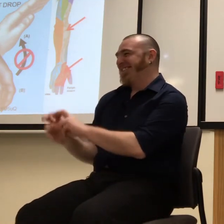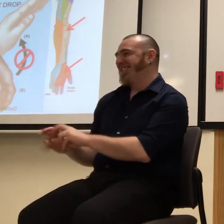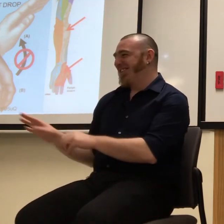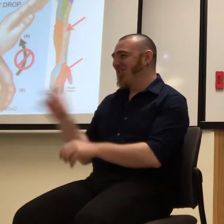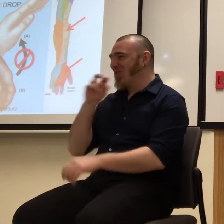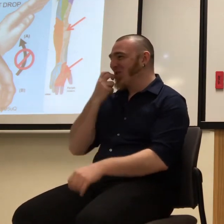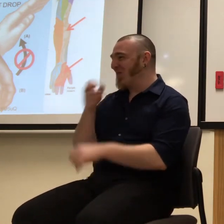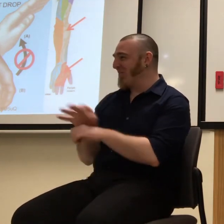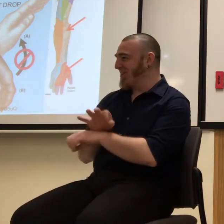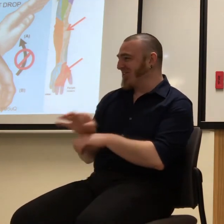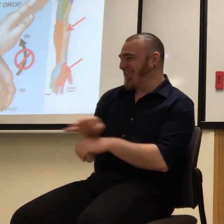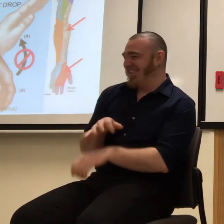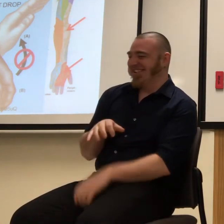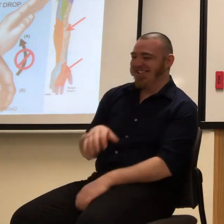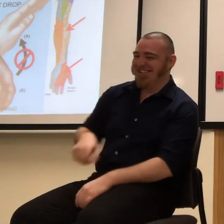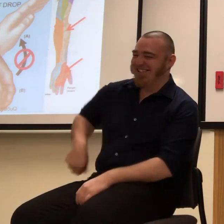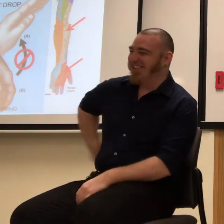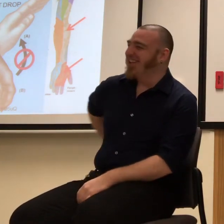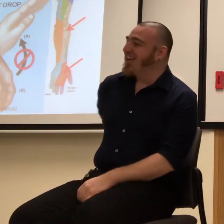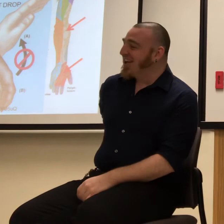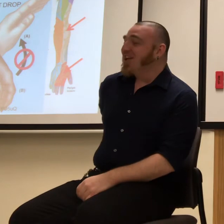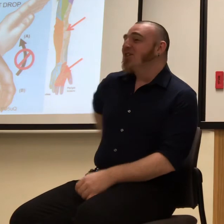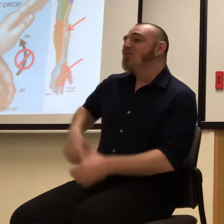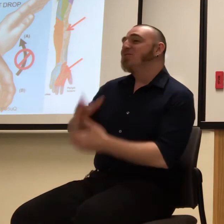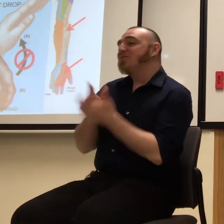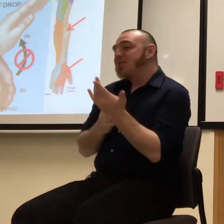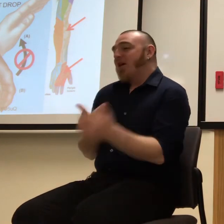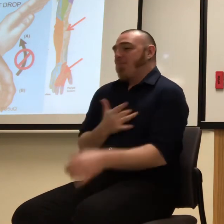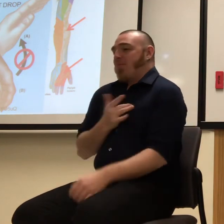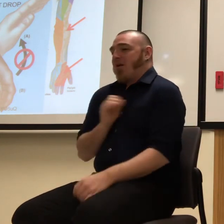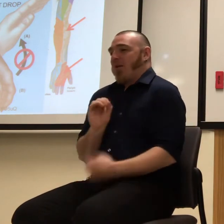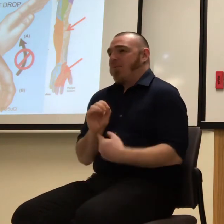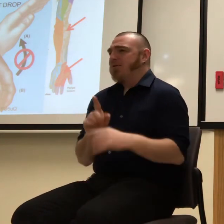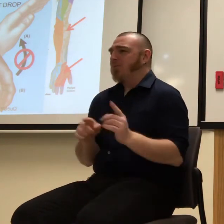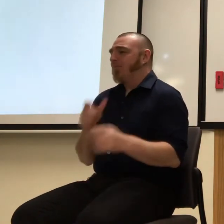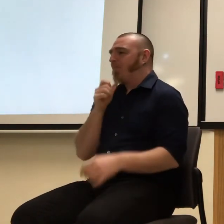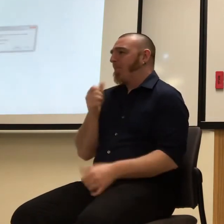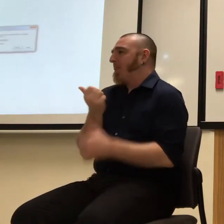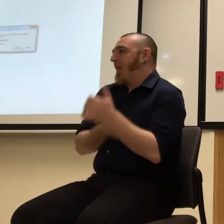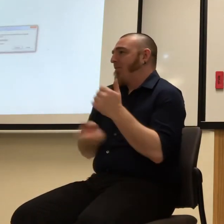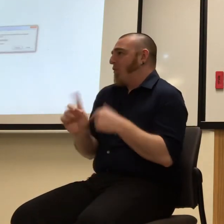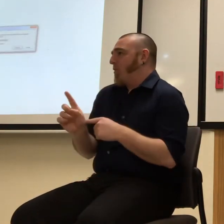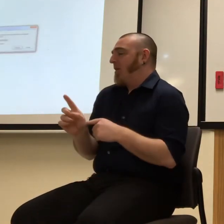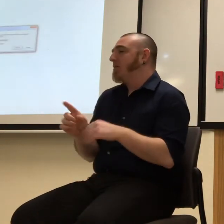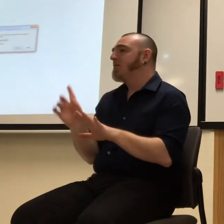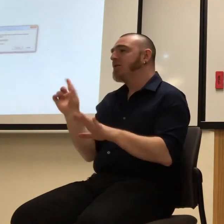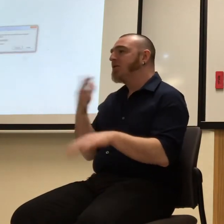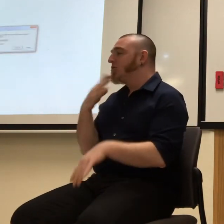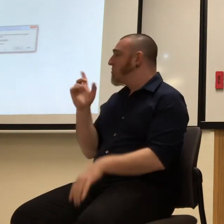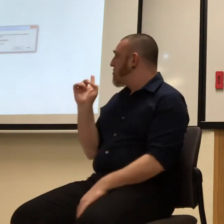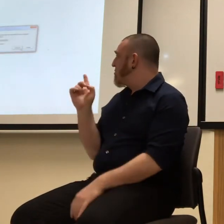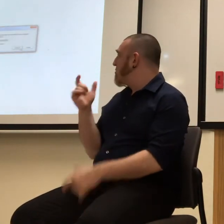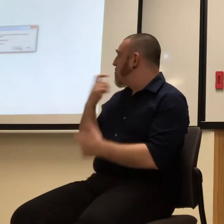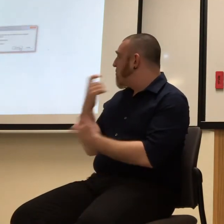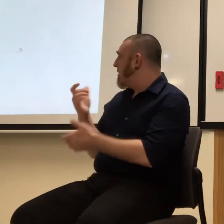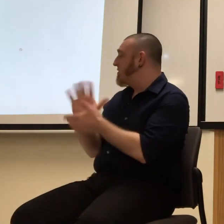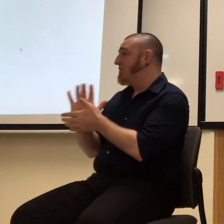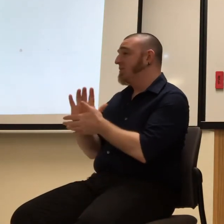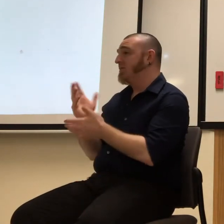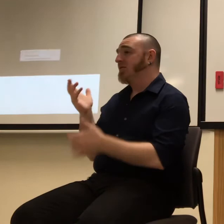not everywhere, but some locations. I think it's just good for you to, a good takeaway from that is,